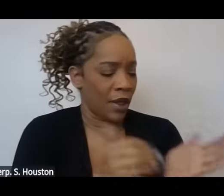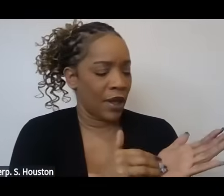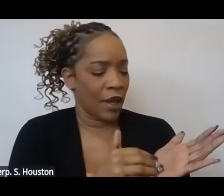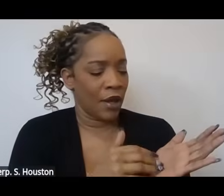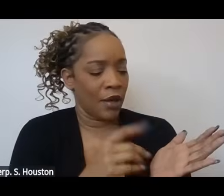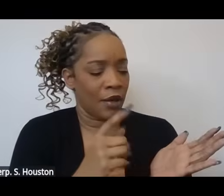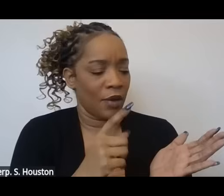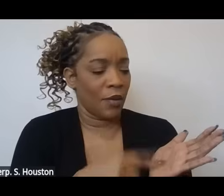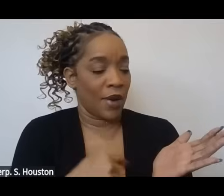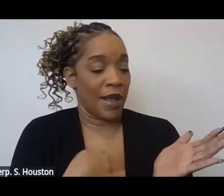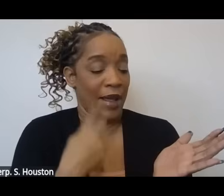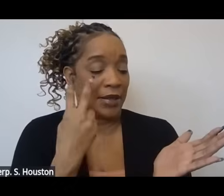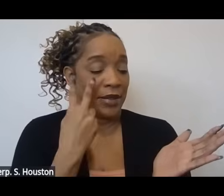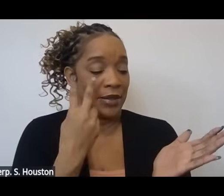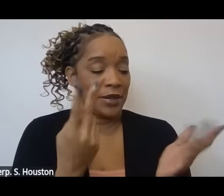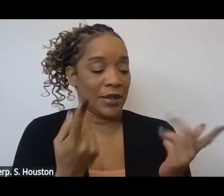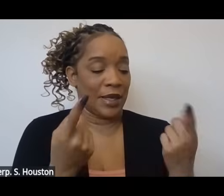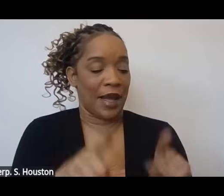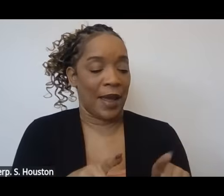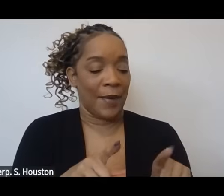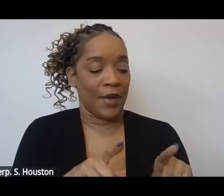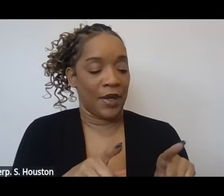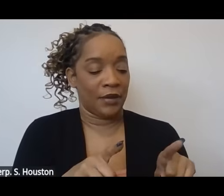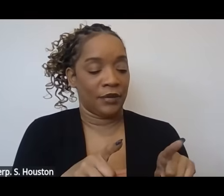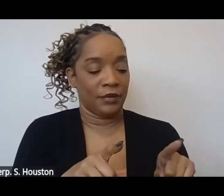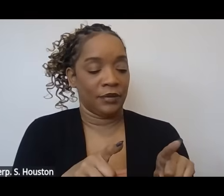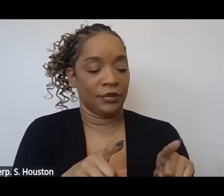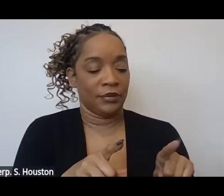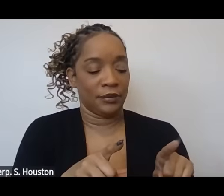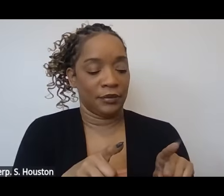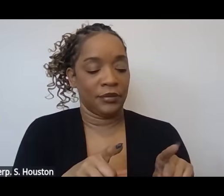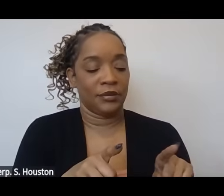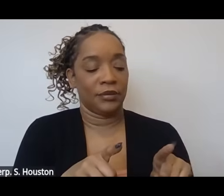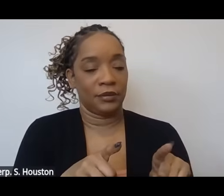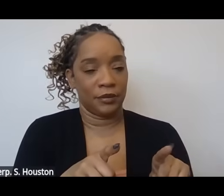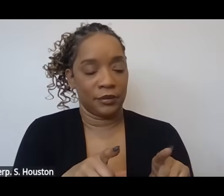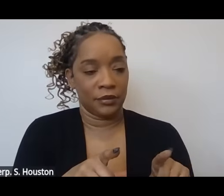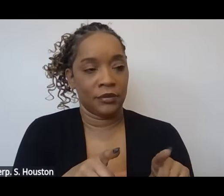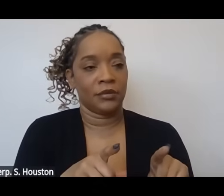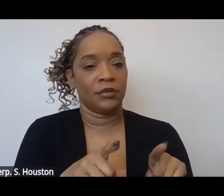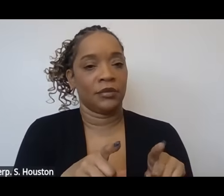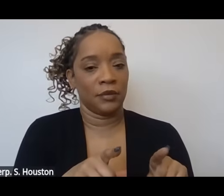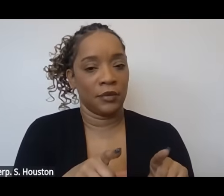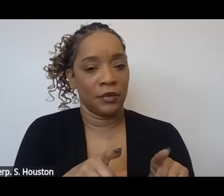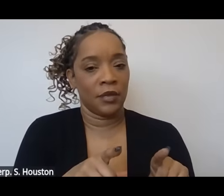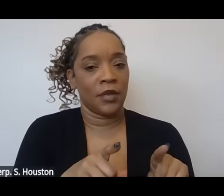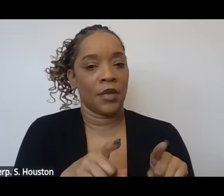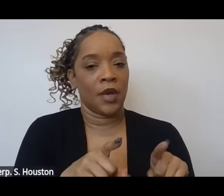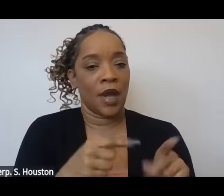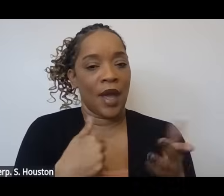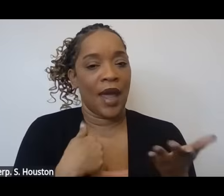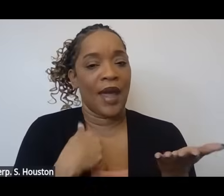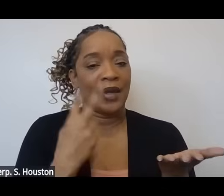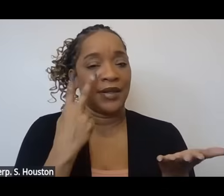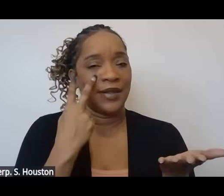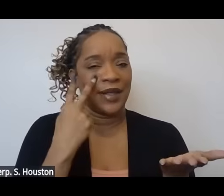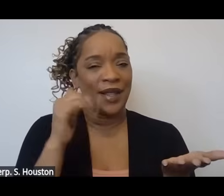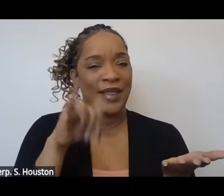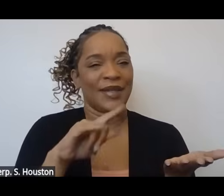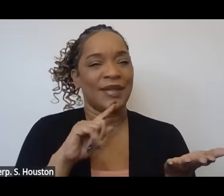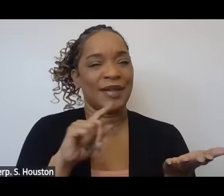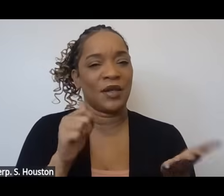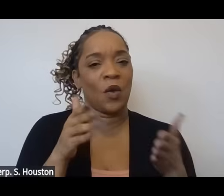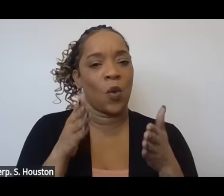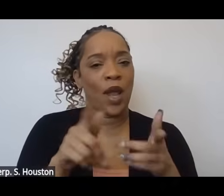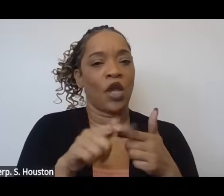is and I would also say this is a manual to guide people in how they approach us and how they